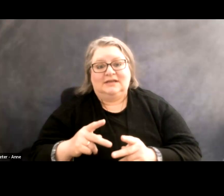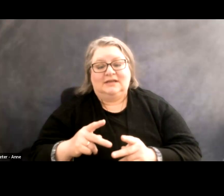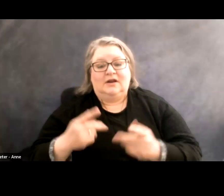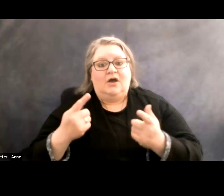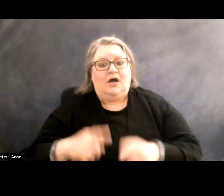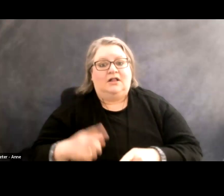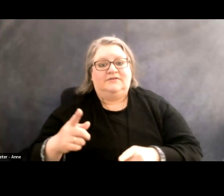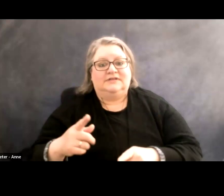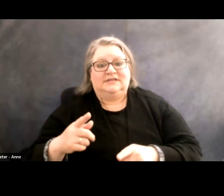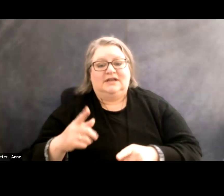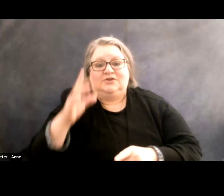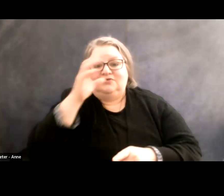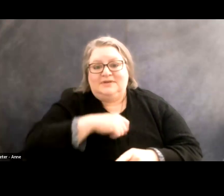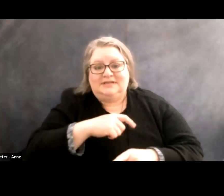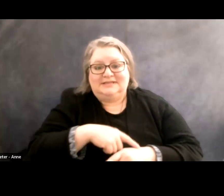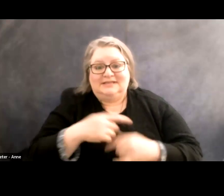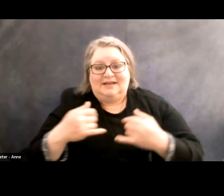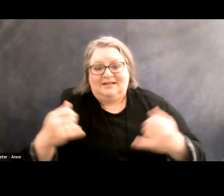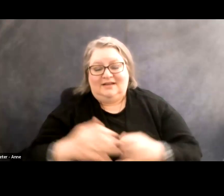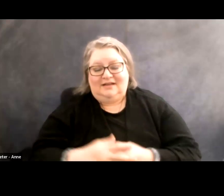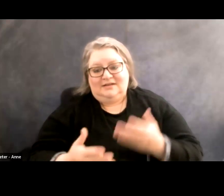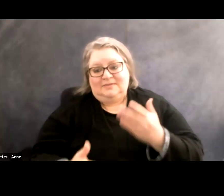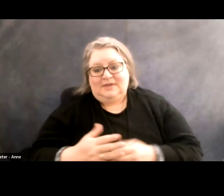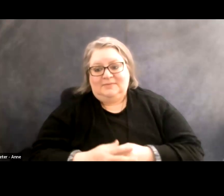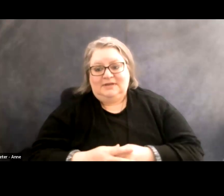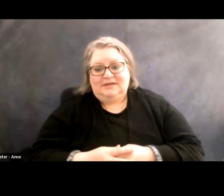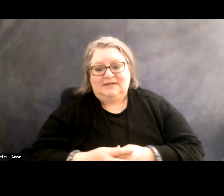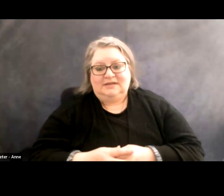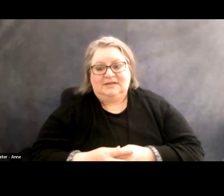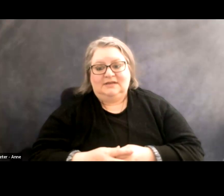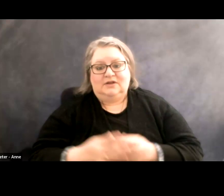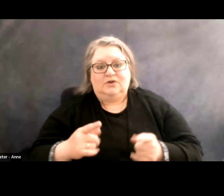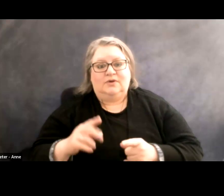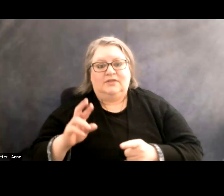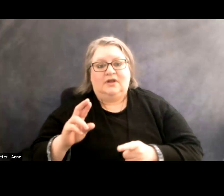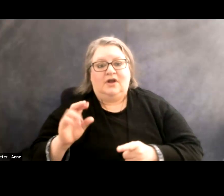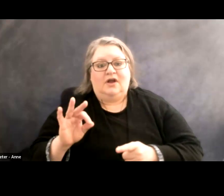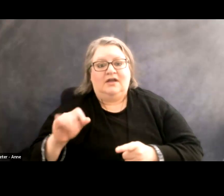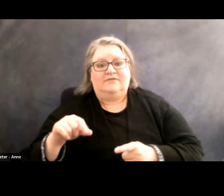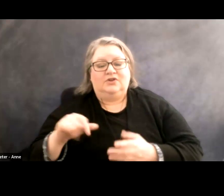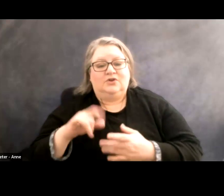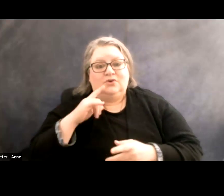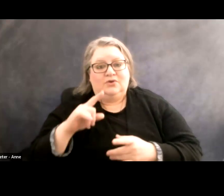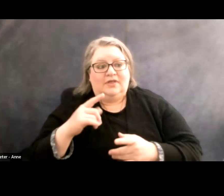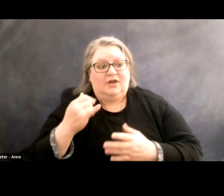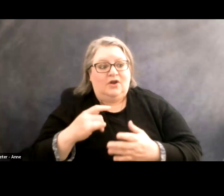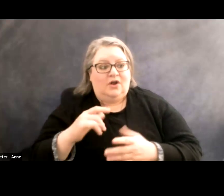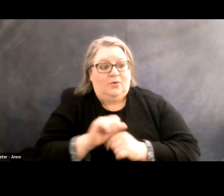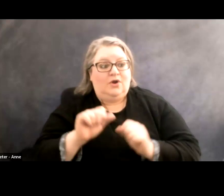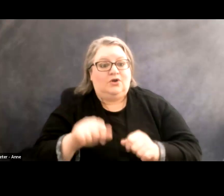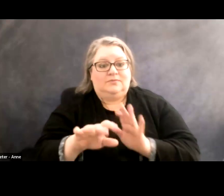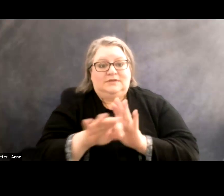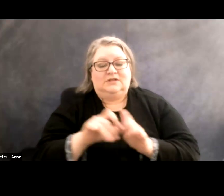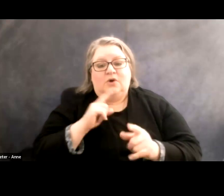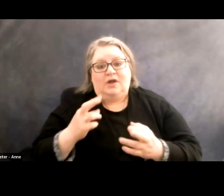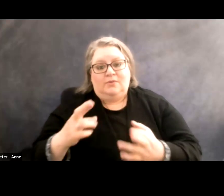you've missed a deadline of maybe one of the RFQs that your artwork could have been selected. So I do